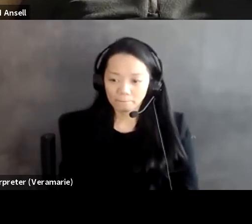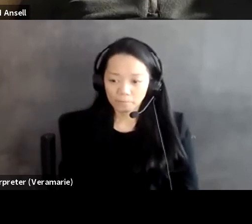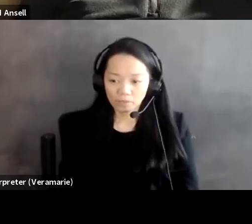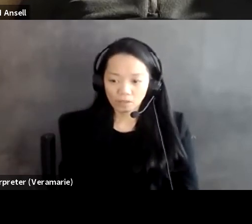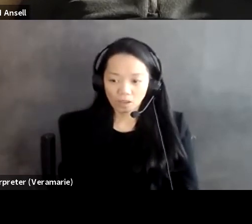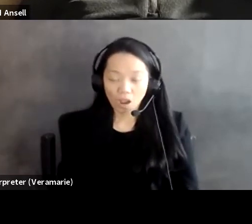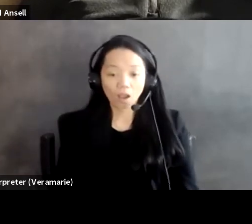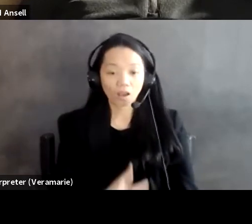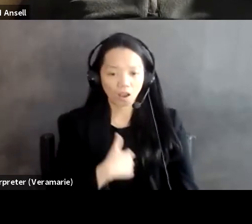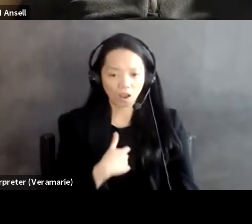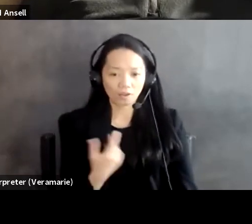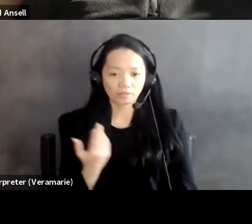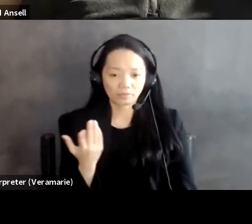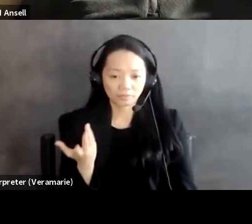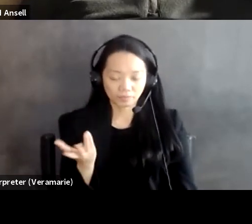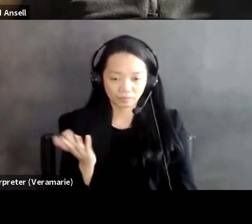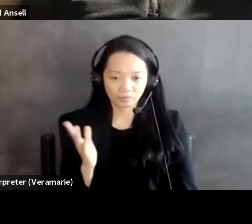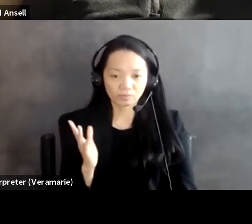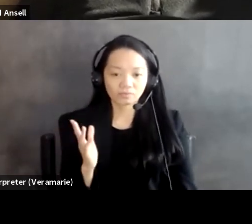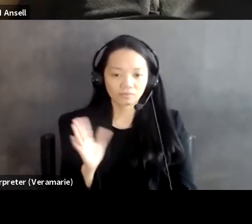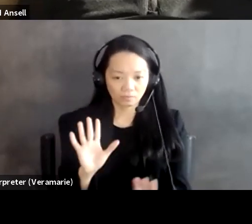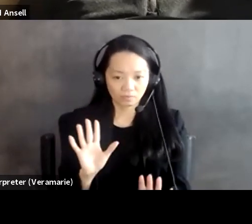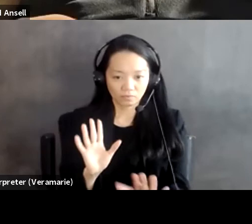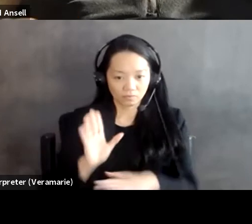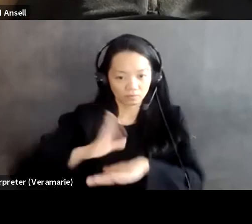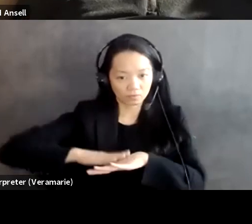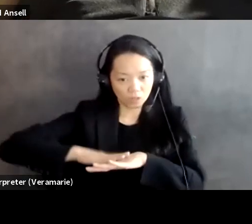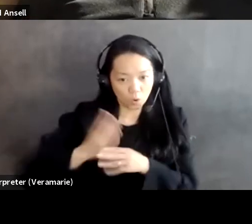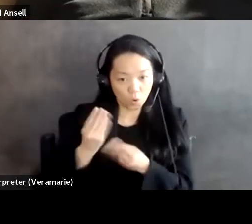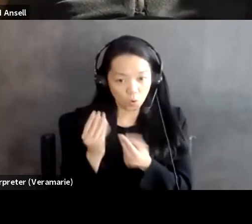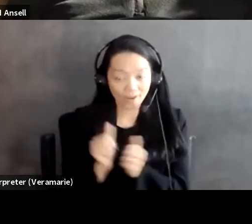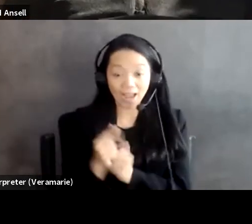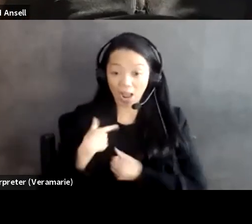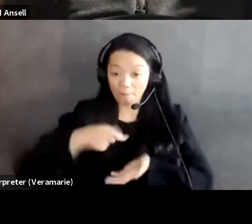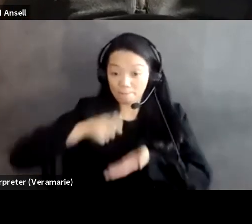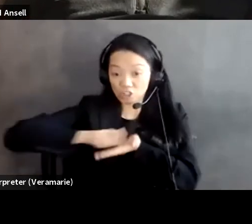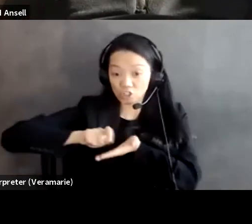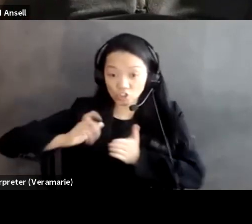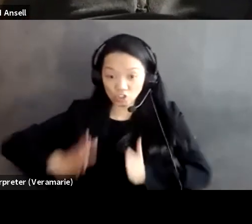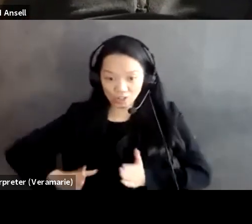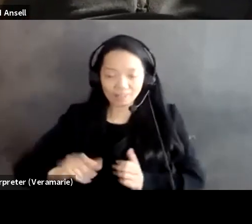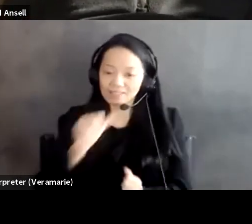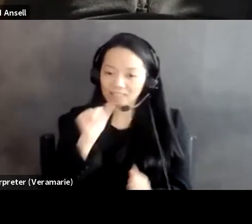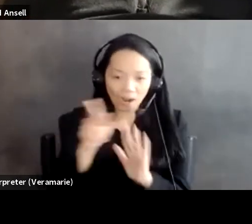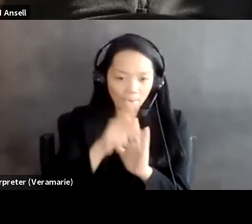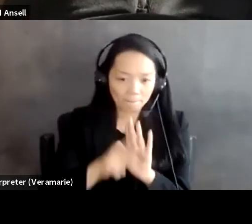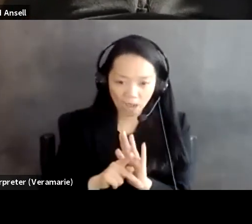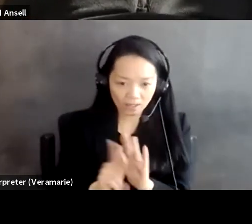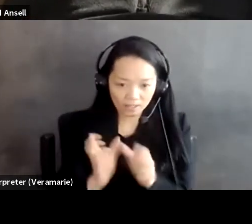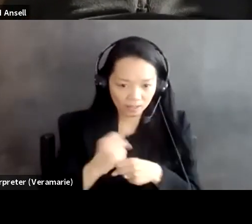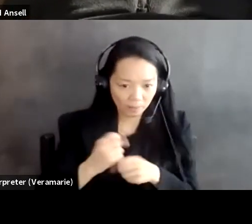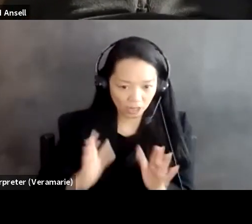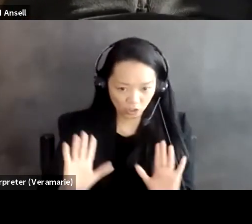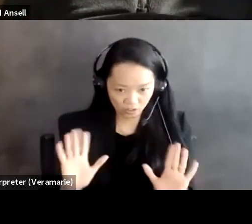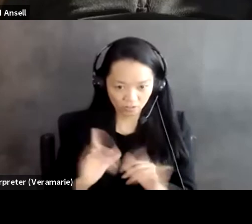So I will just qualify what I say by the fact that I'm a journalist and not a policymaker. And so it is not,